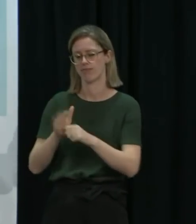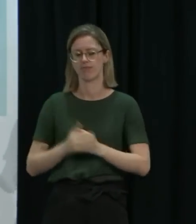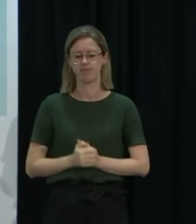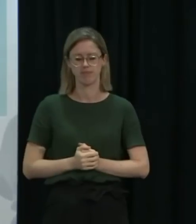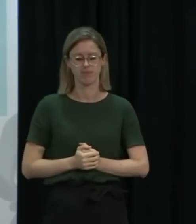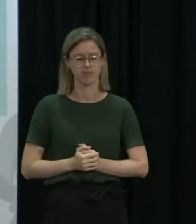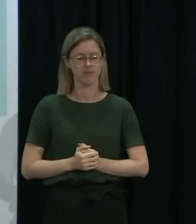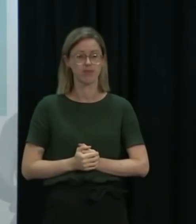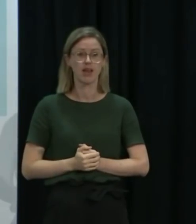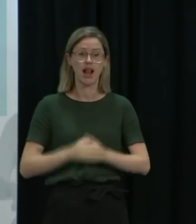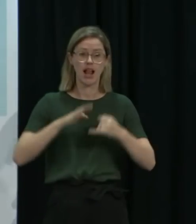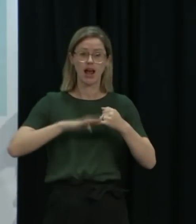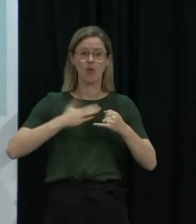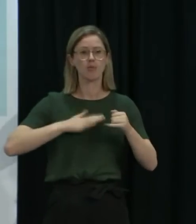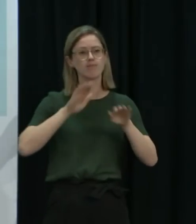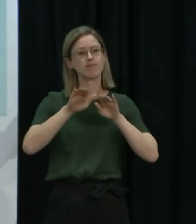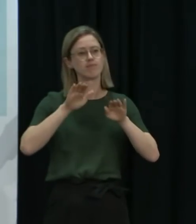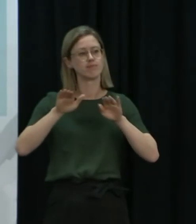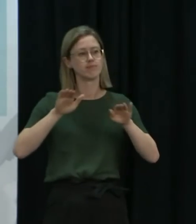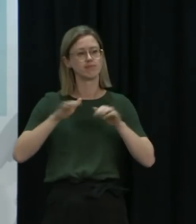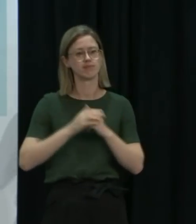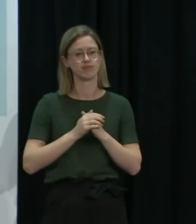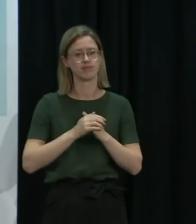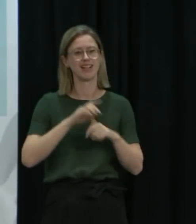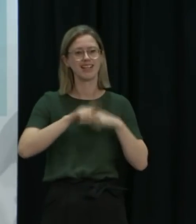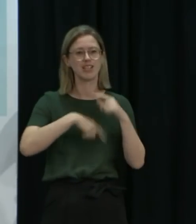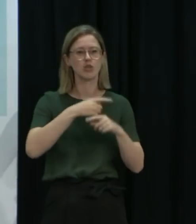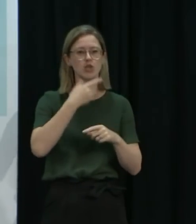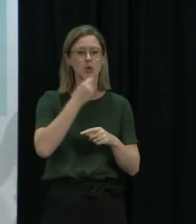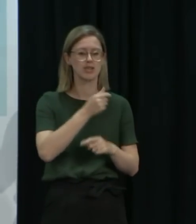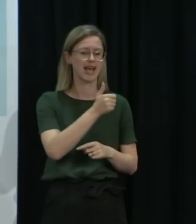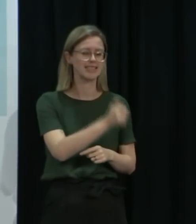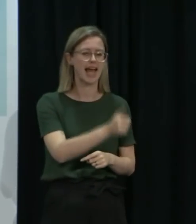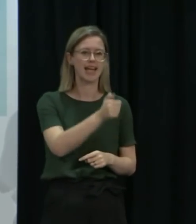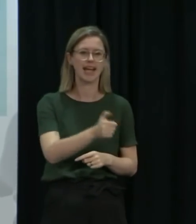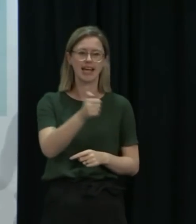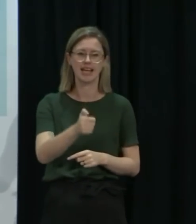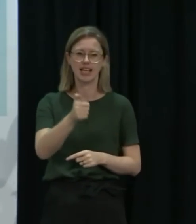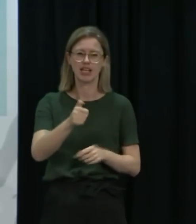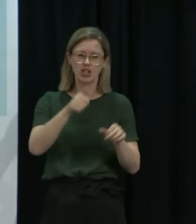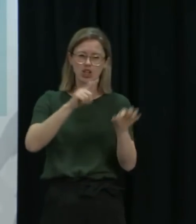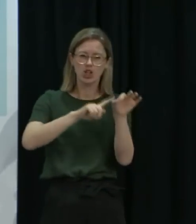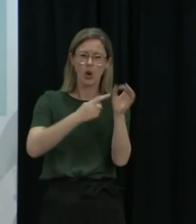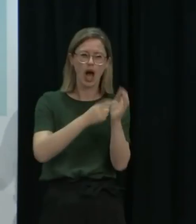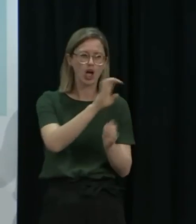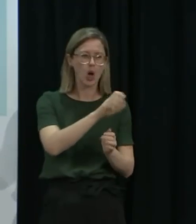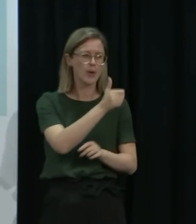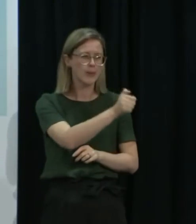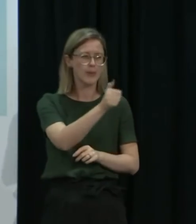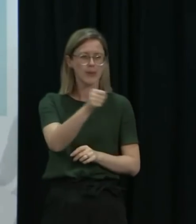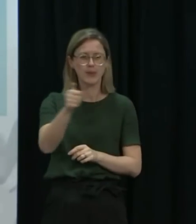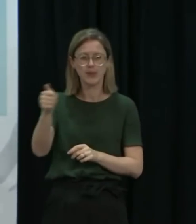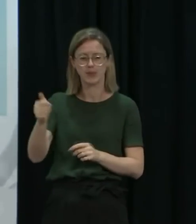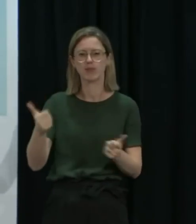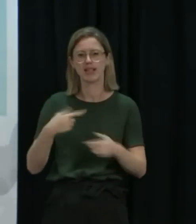And finally, I'd just like to remind people to please keep scanning in or manually recording where you've been. Yesterday, there were